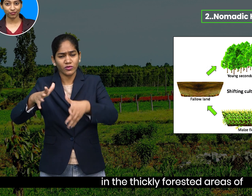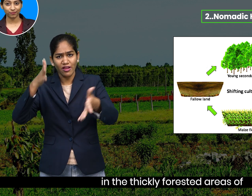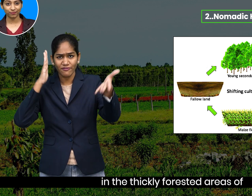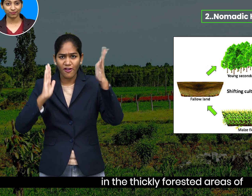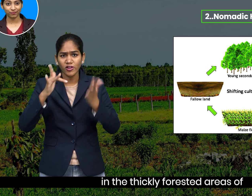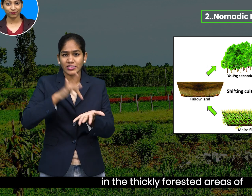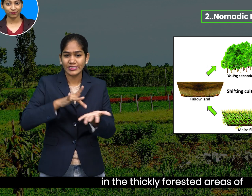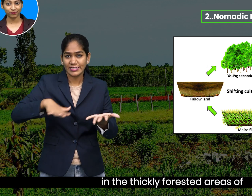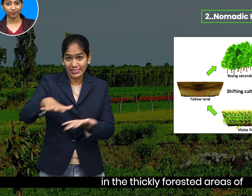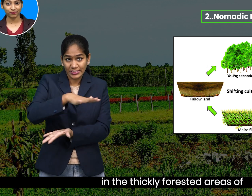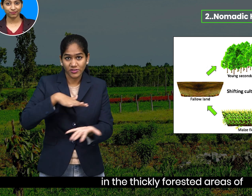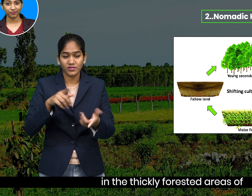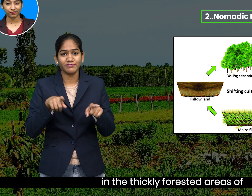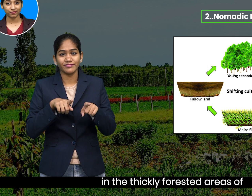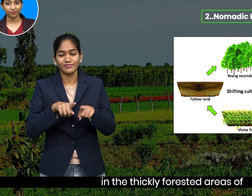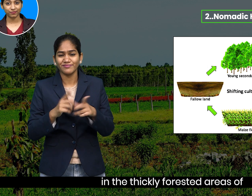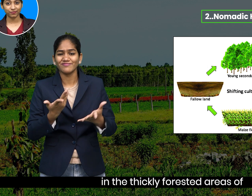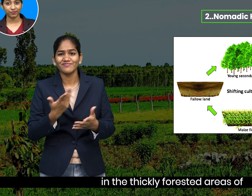of